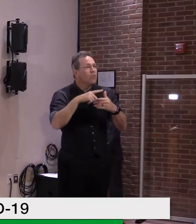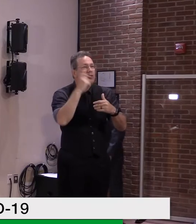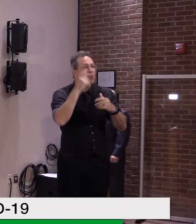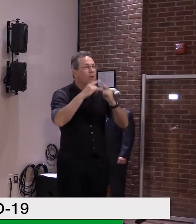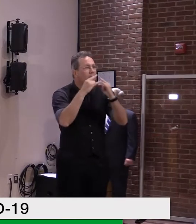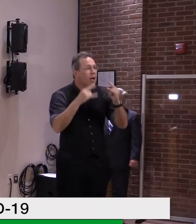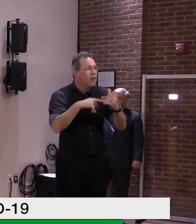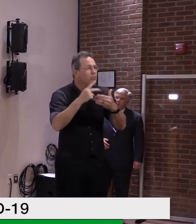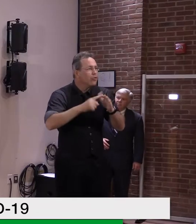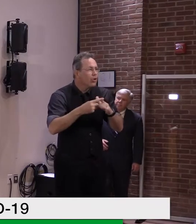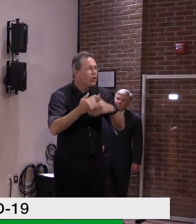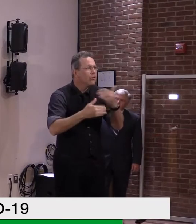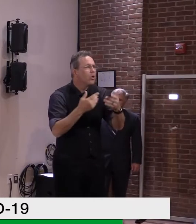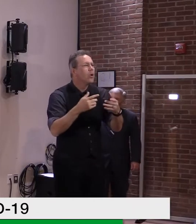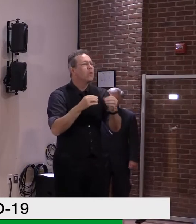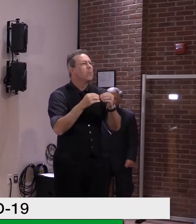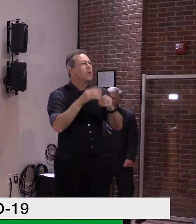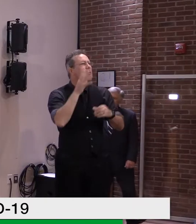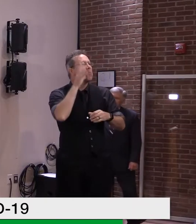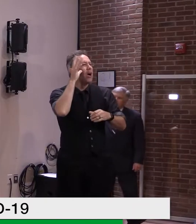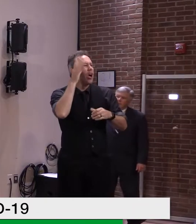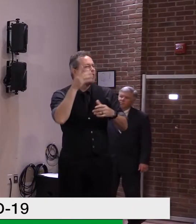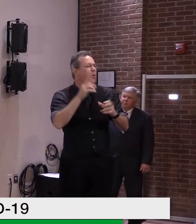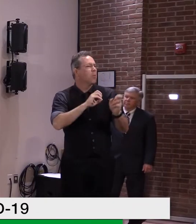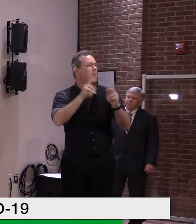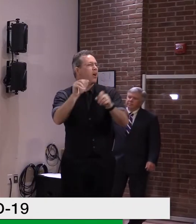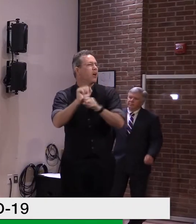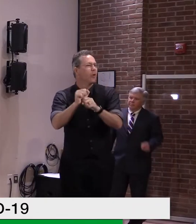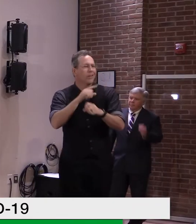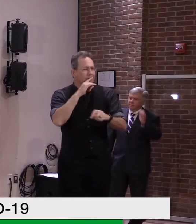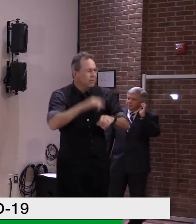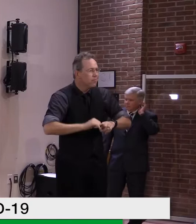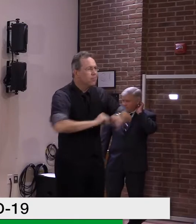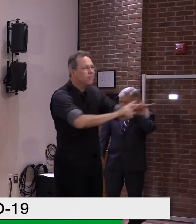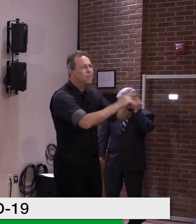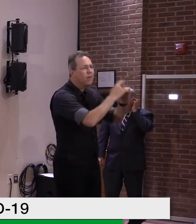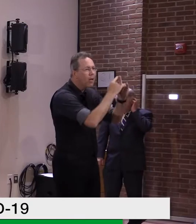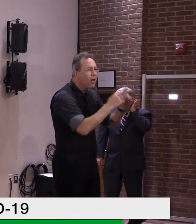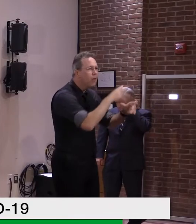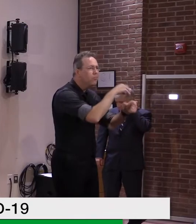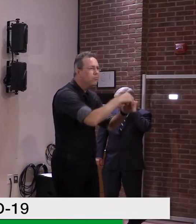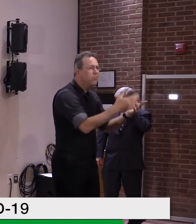as well. Commissioner Pichek, anything else you want to add to that?